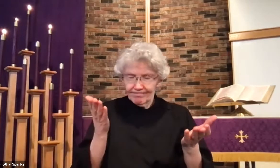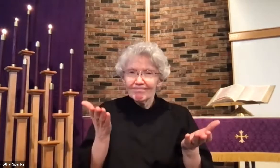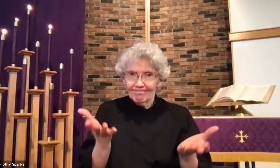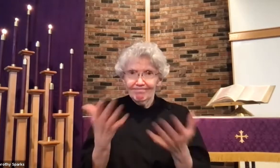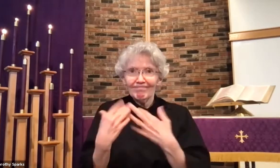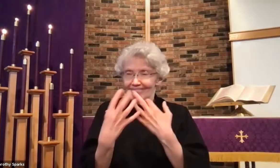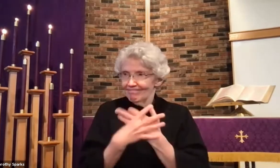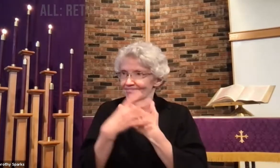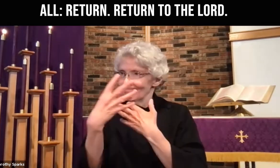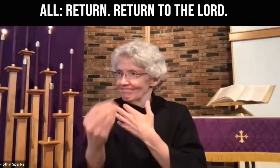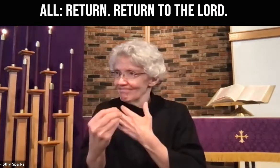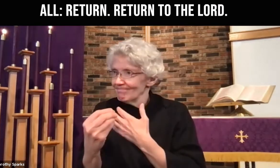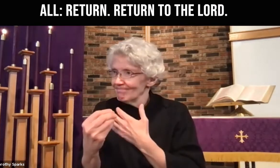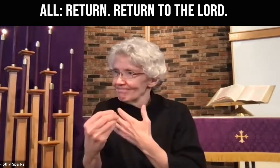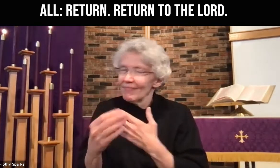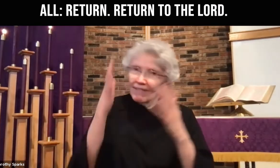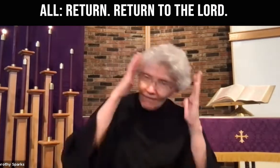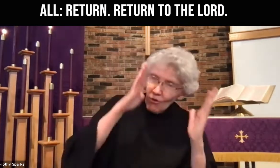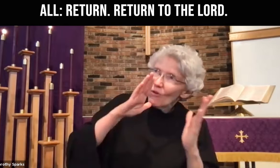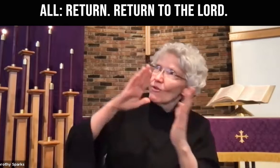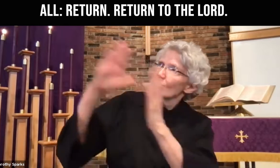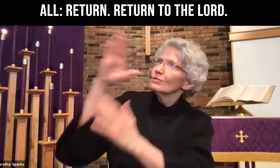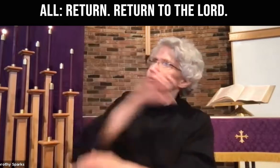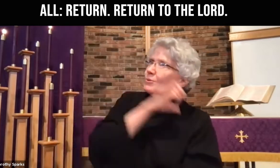towards the one who calls to you.